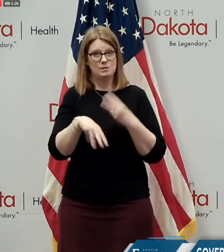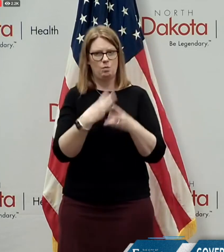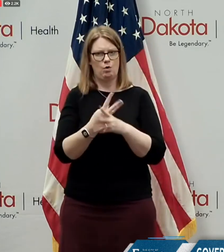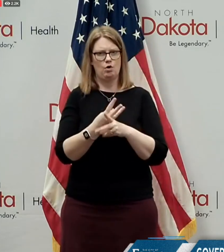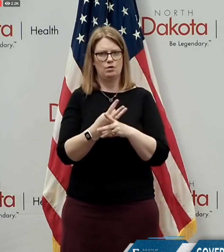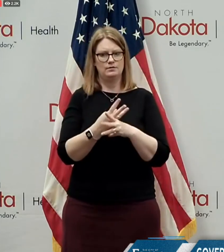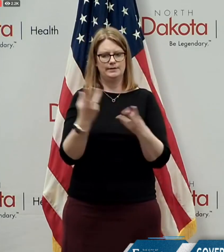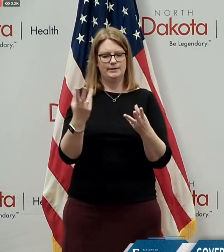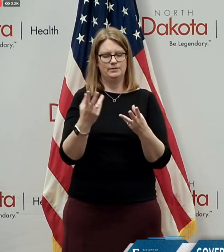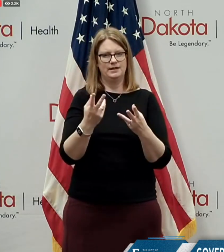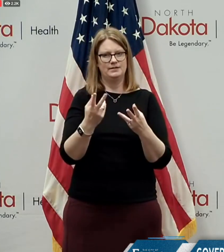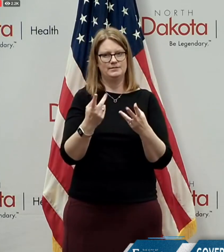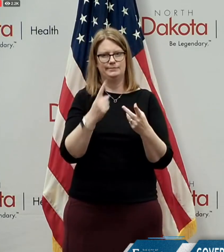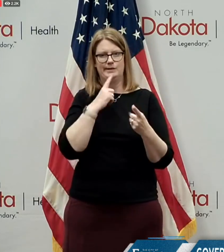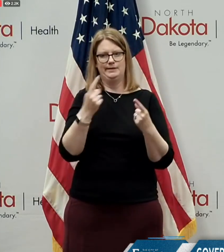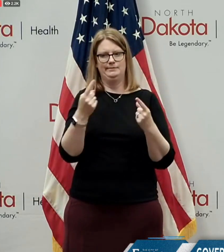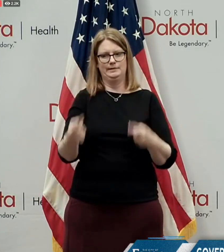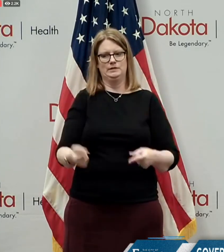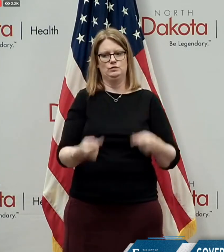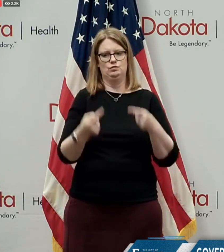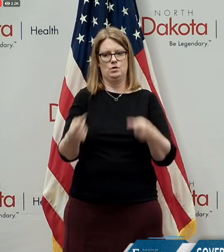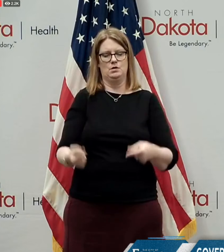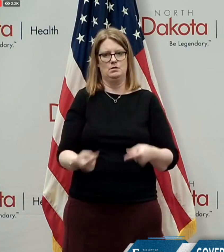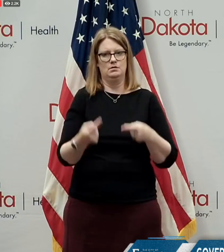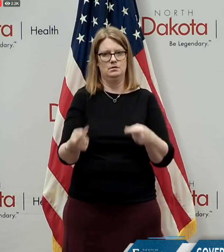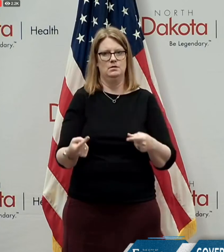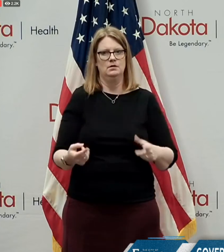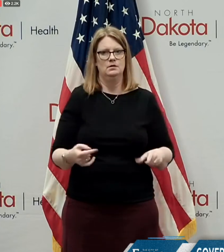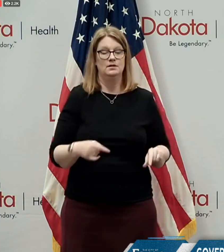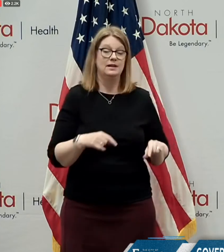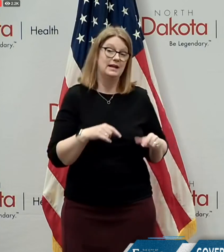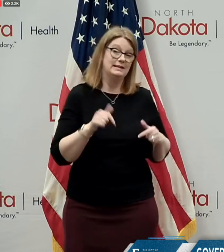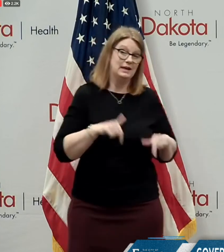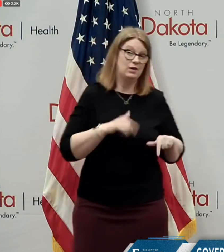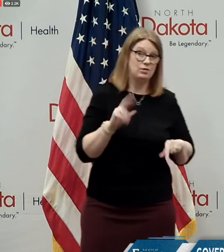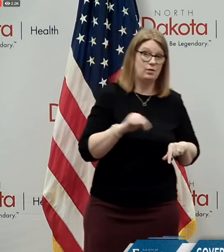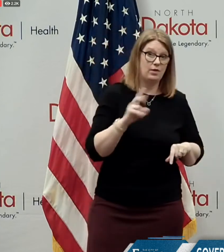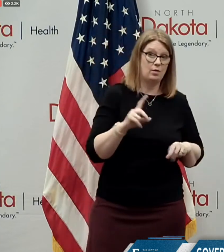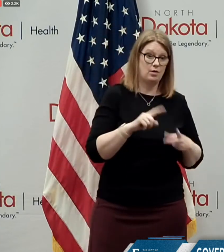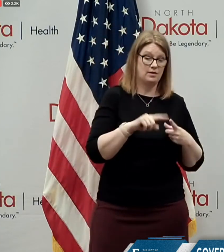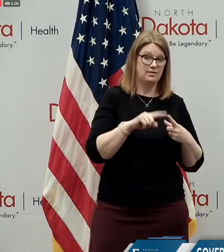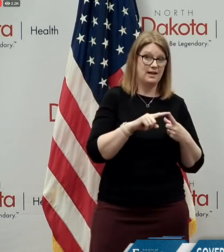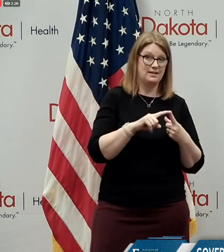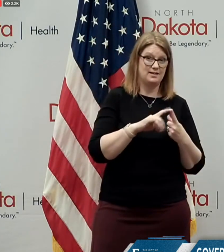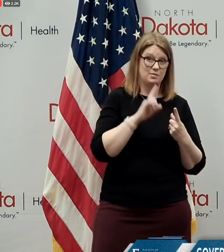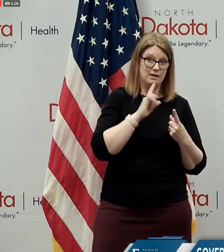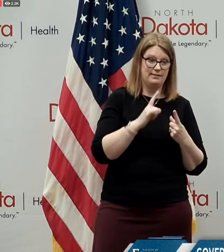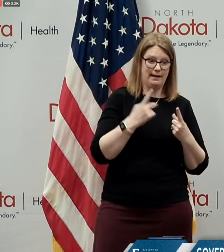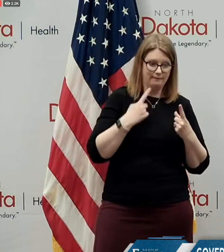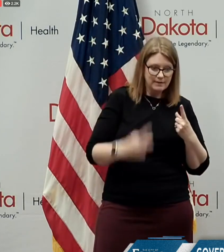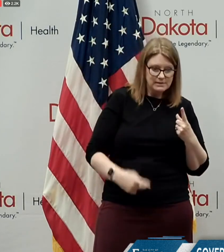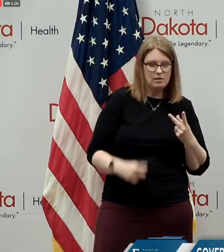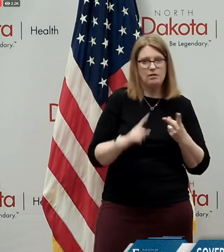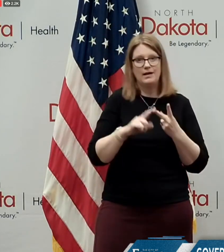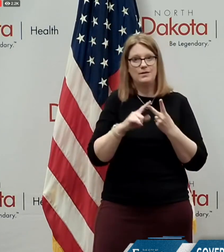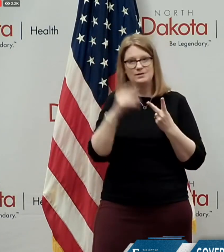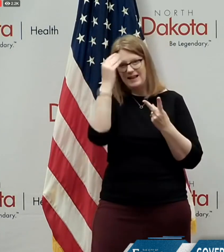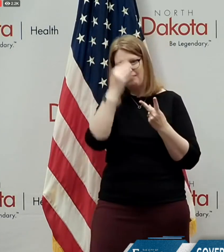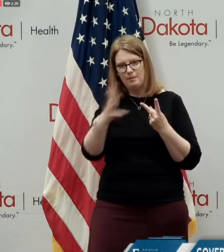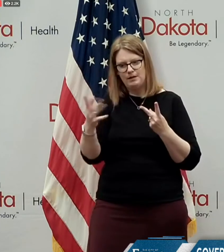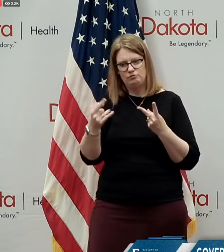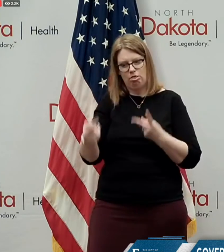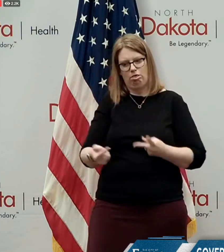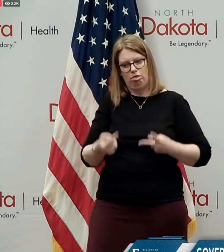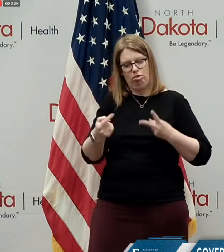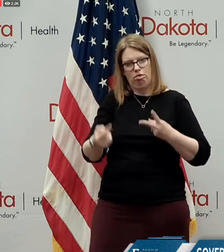at the same time. And I think, again, there's sophistication in North Dakota that understand that we're fighting a physical and an information battle. And I think on Saturday